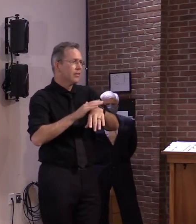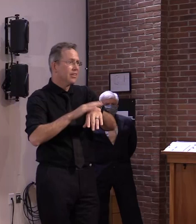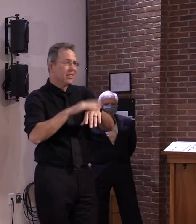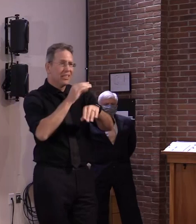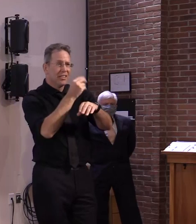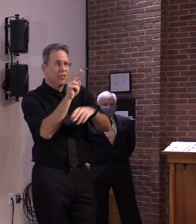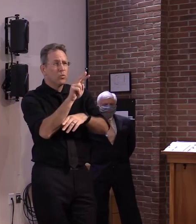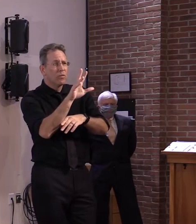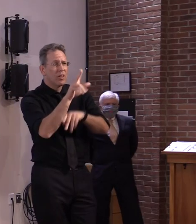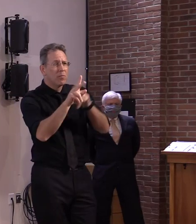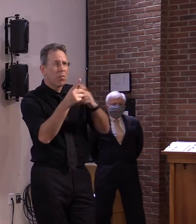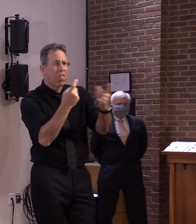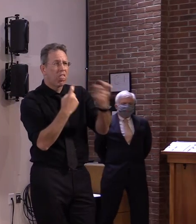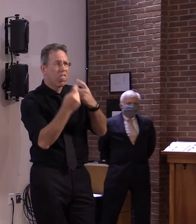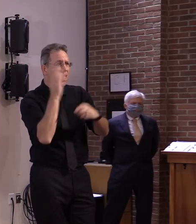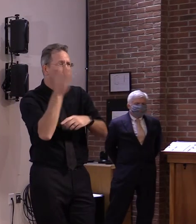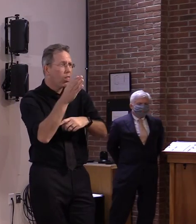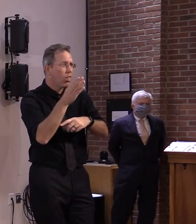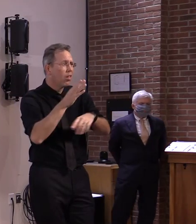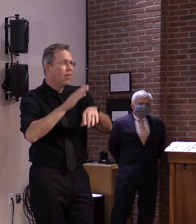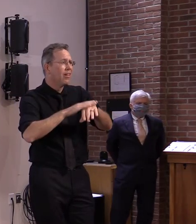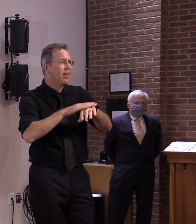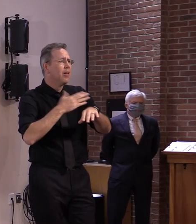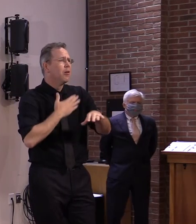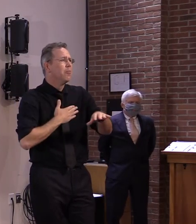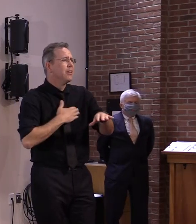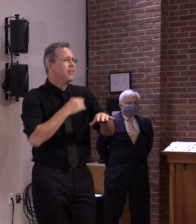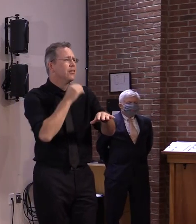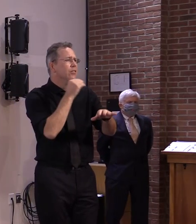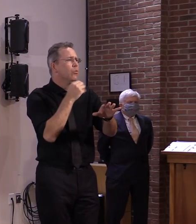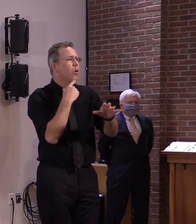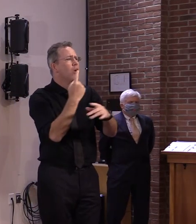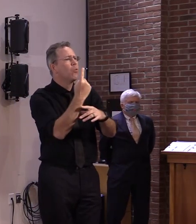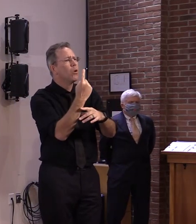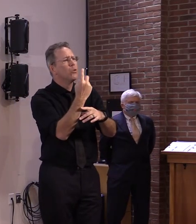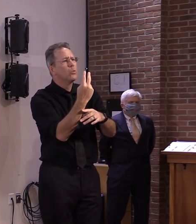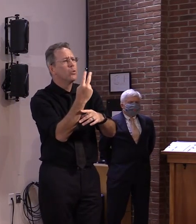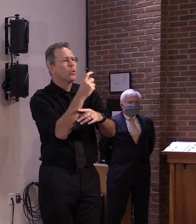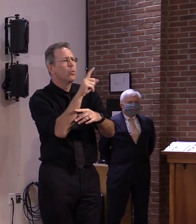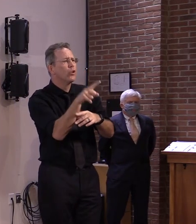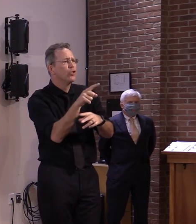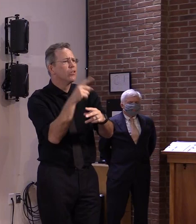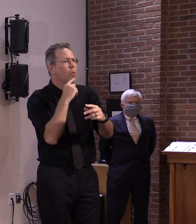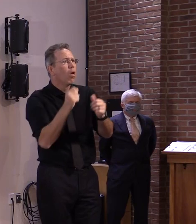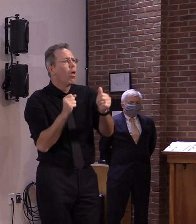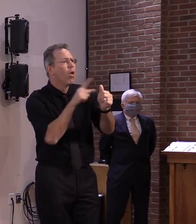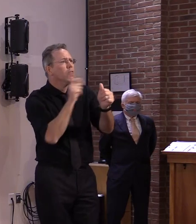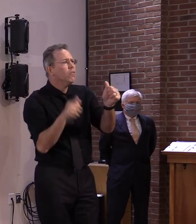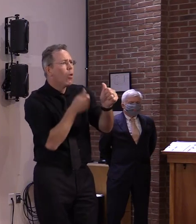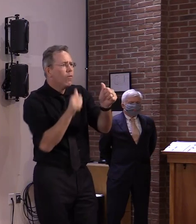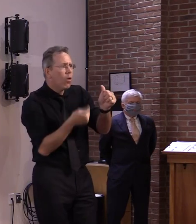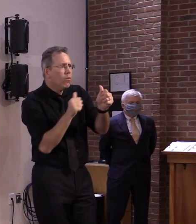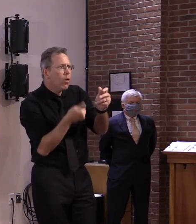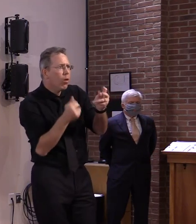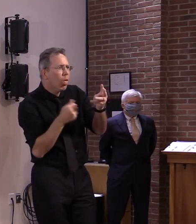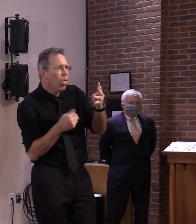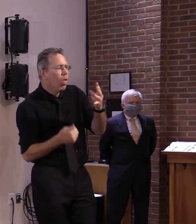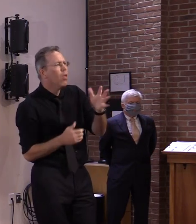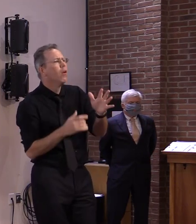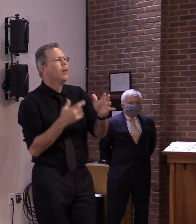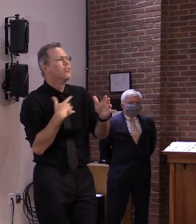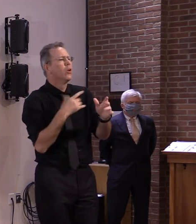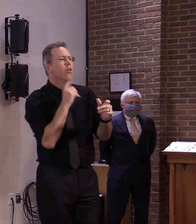queue. Really asking folks to keep to one or two questions and listen to previous questions so we're not